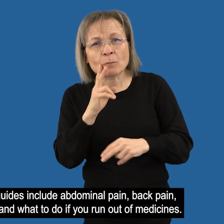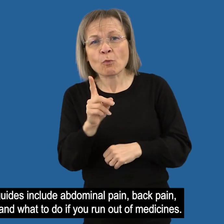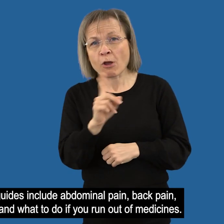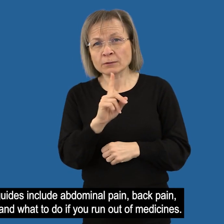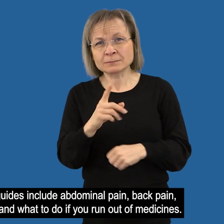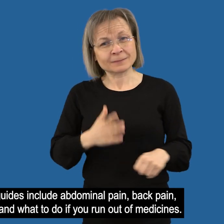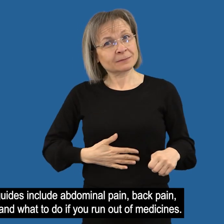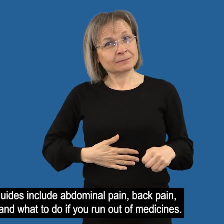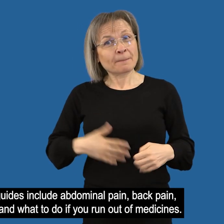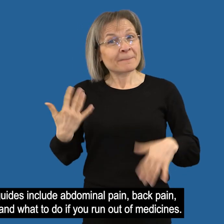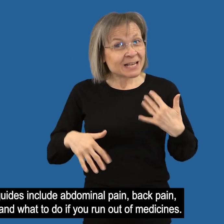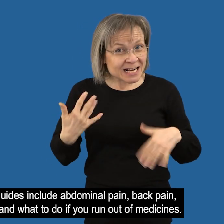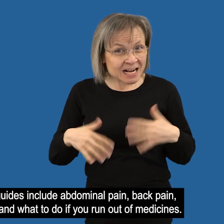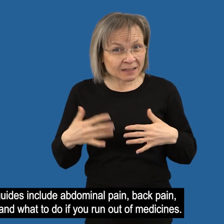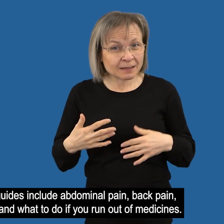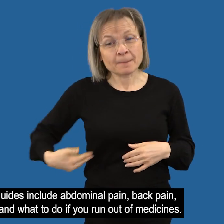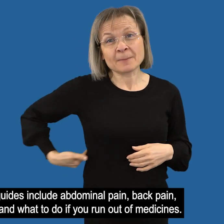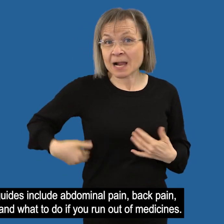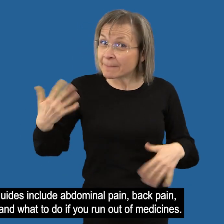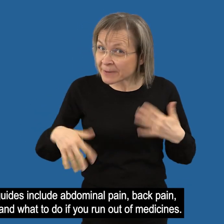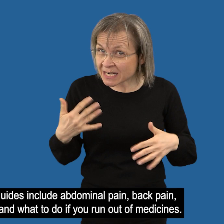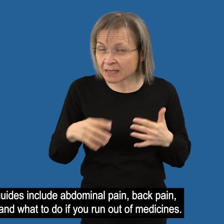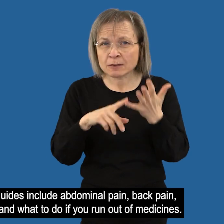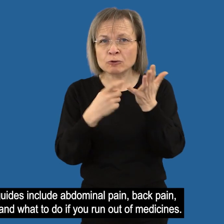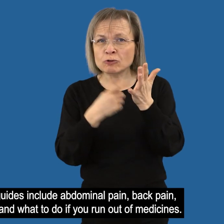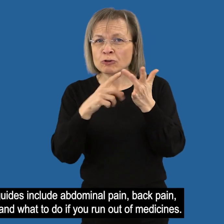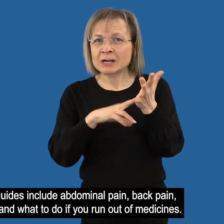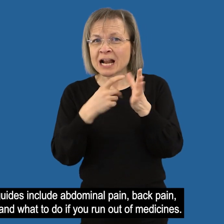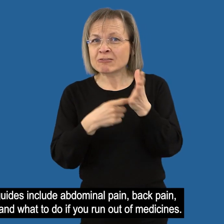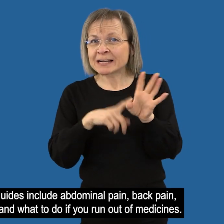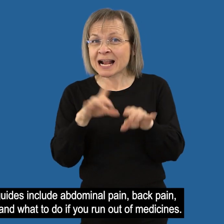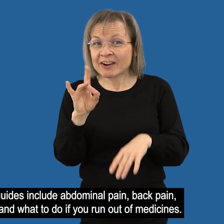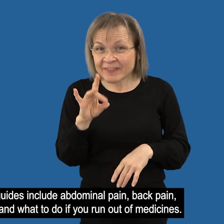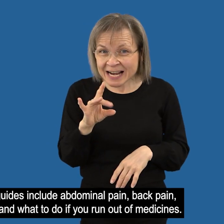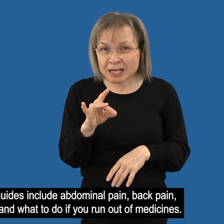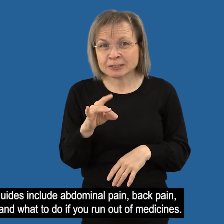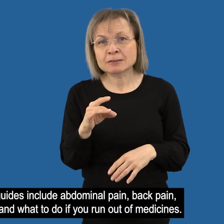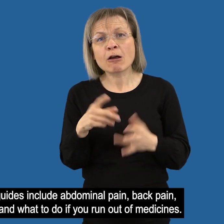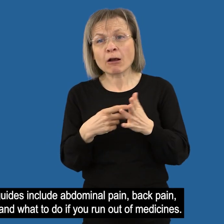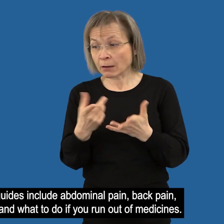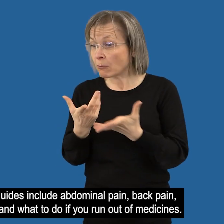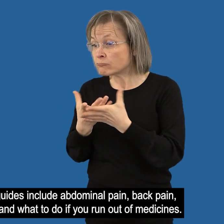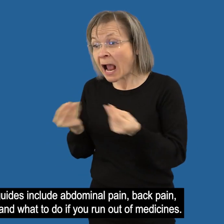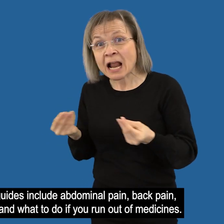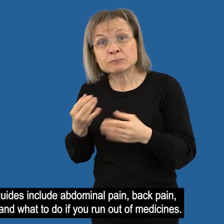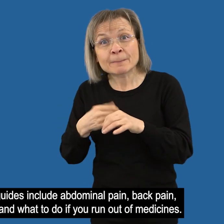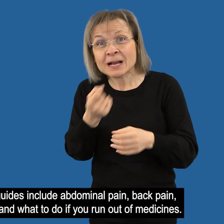The most used guides include abdominal pain, back pain, urinary infections, and what to do if you run out